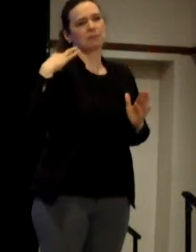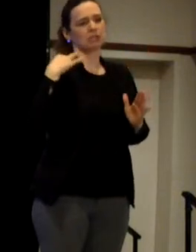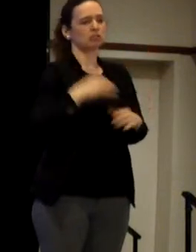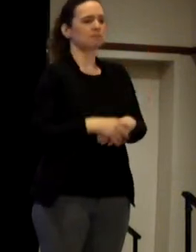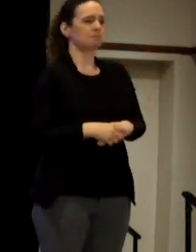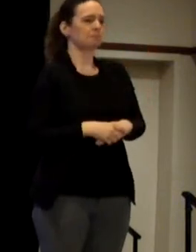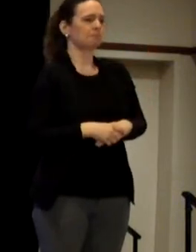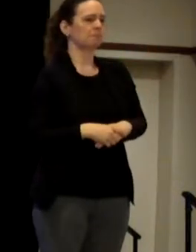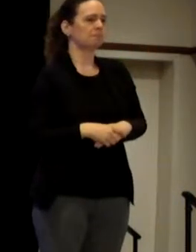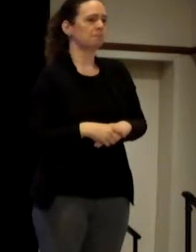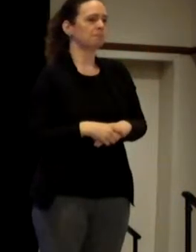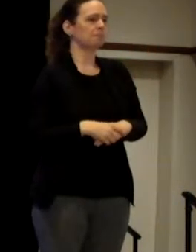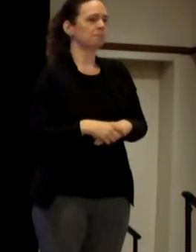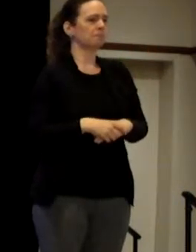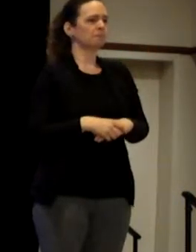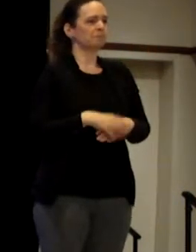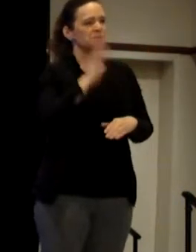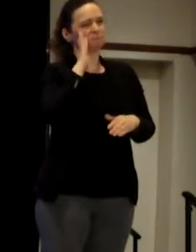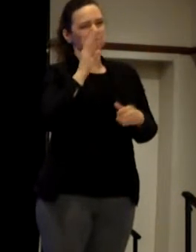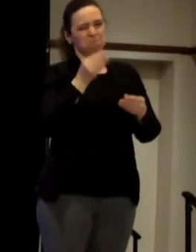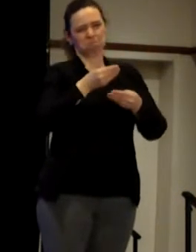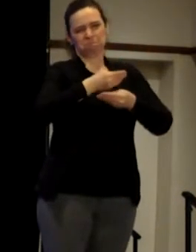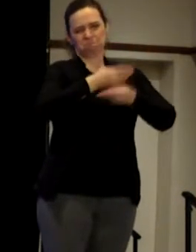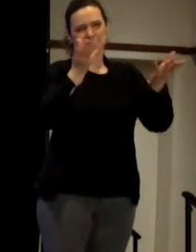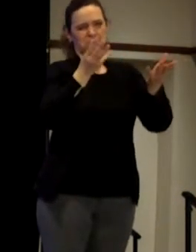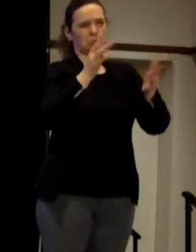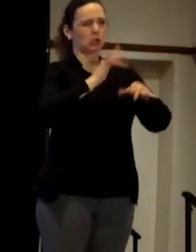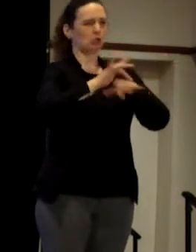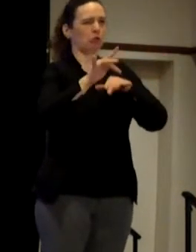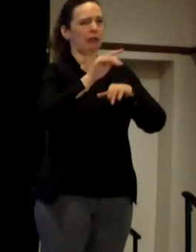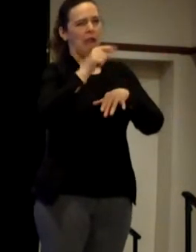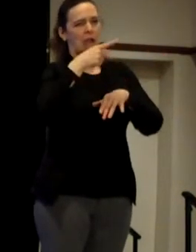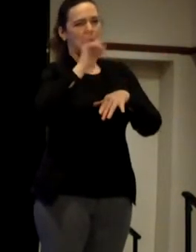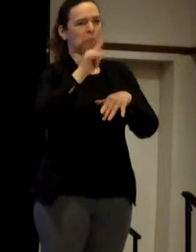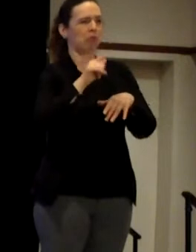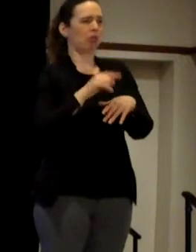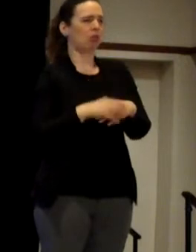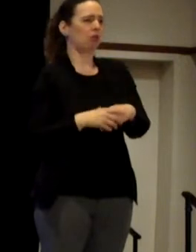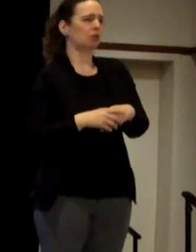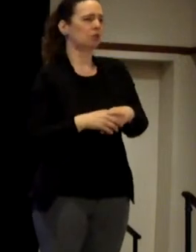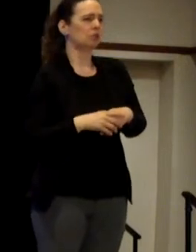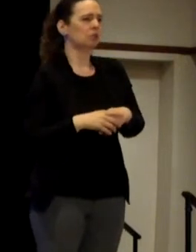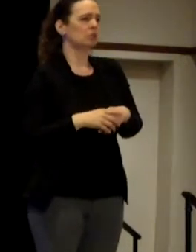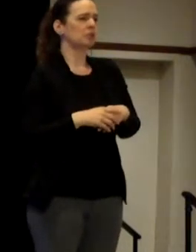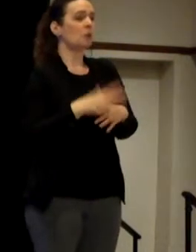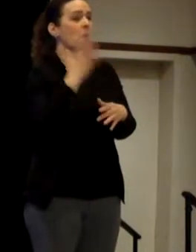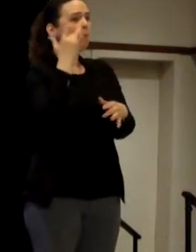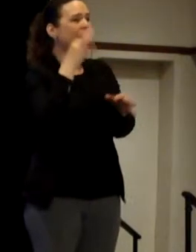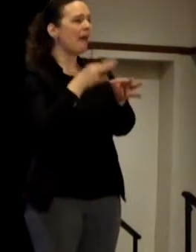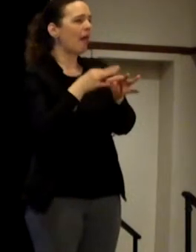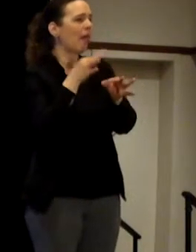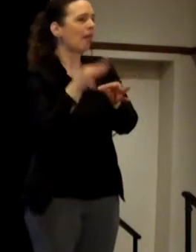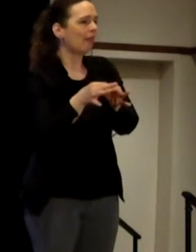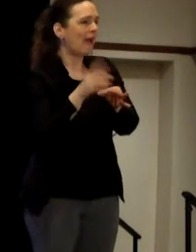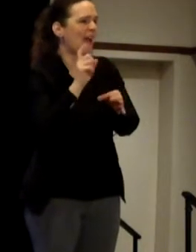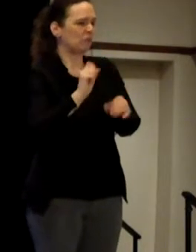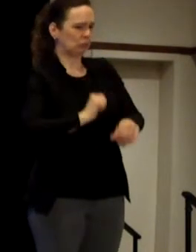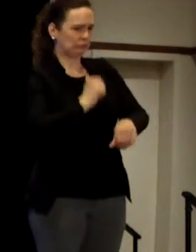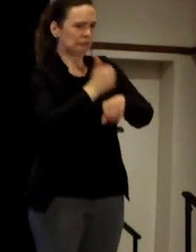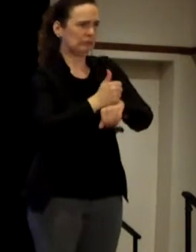early April, and we'll start getting the money out the door. Part of this is we have to staff up for this effort, and so we're going through